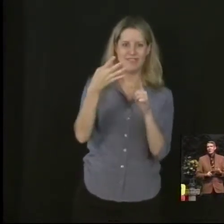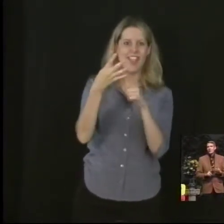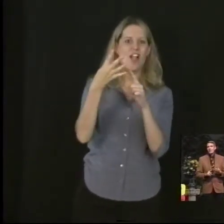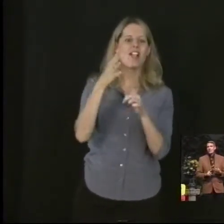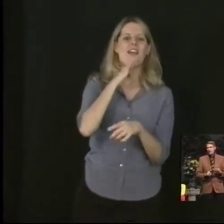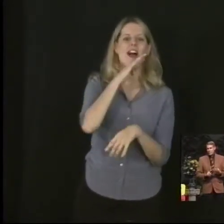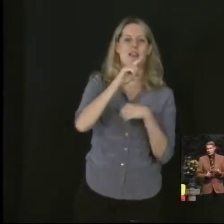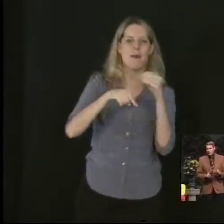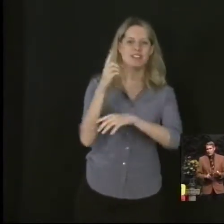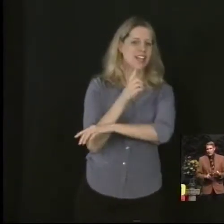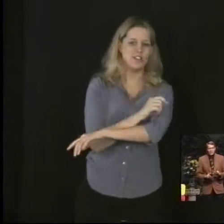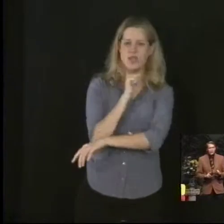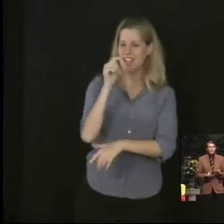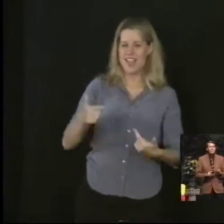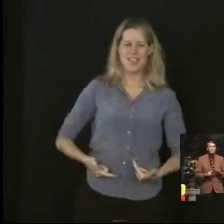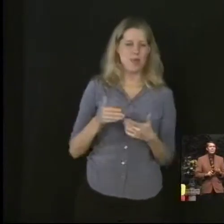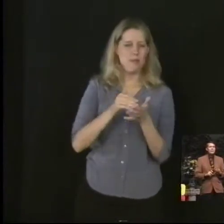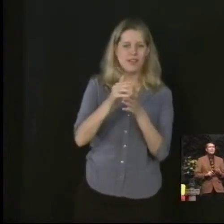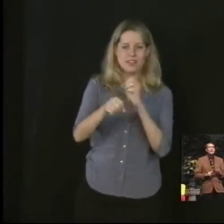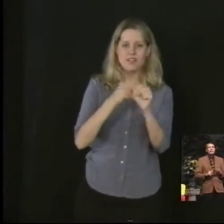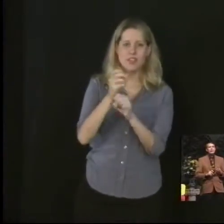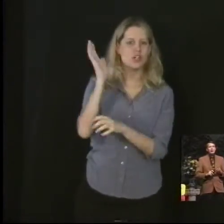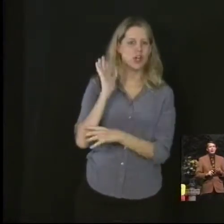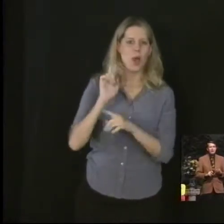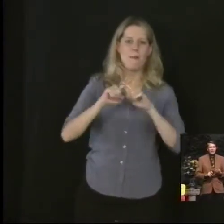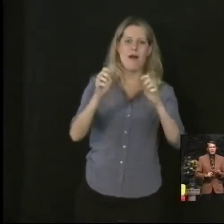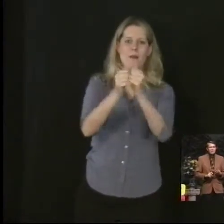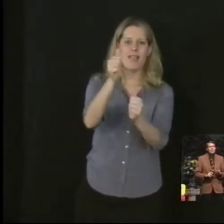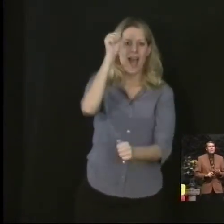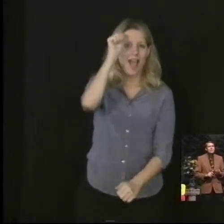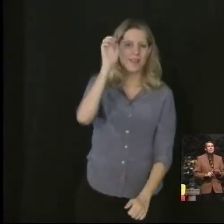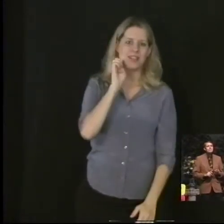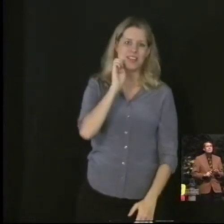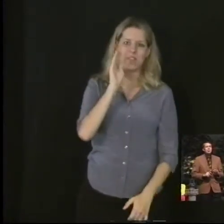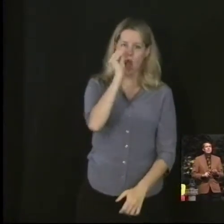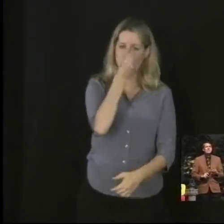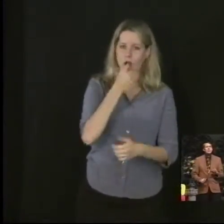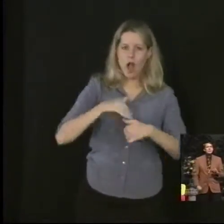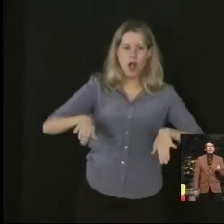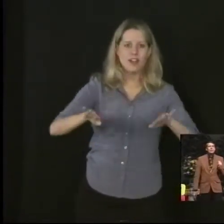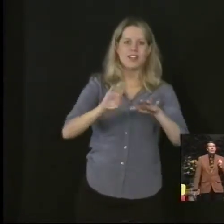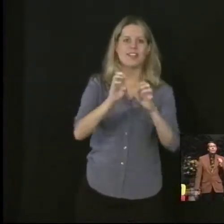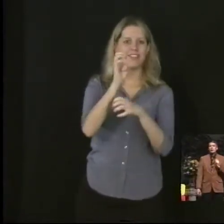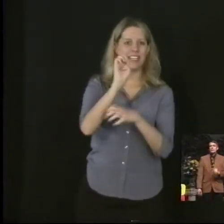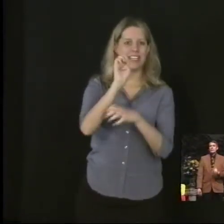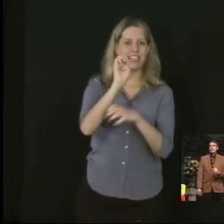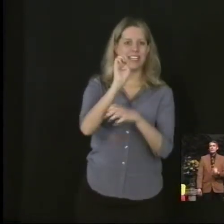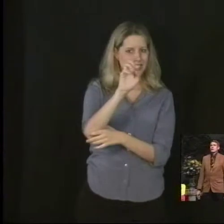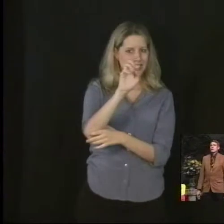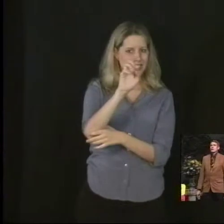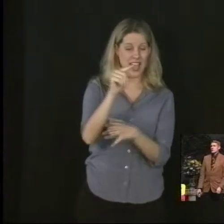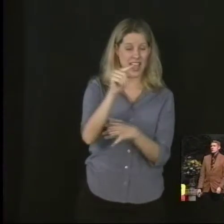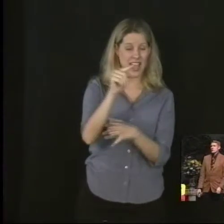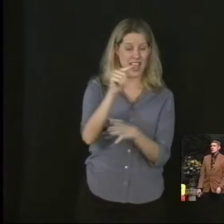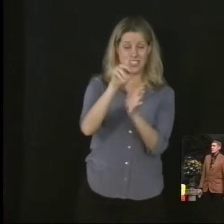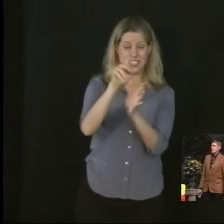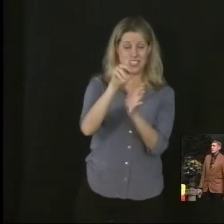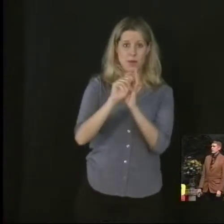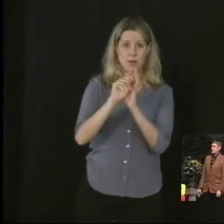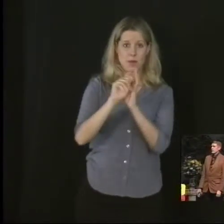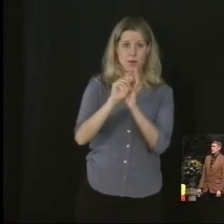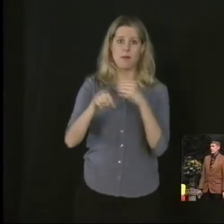live millions of years ago. Dinosaurs lived with Adam and Eve in the Garden of Eden. And on this tape, we're going to talk about at least